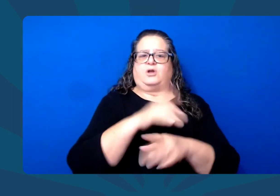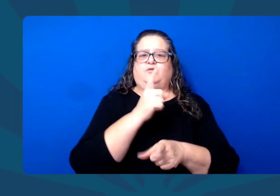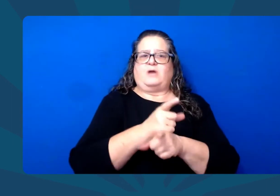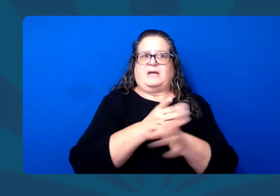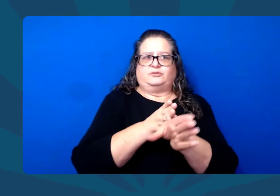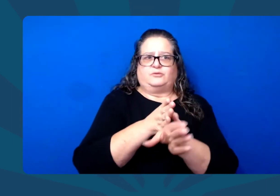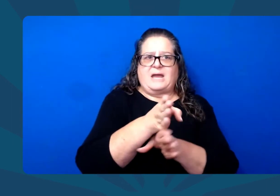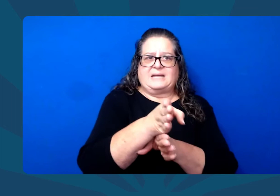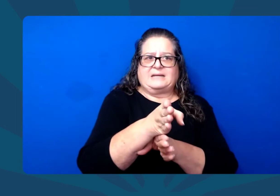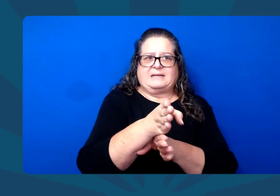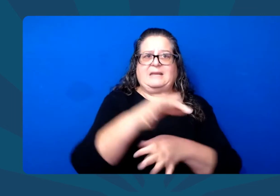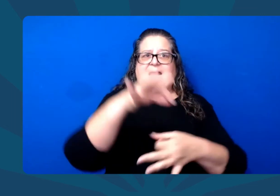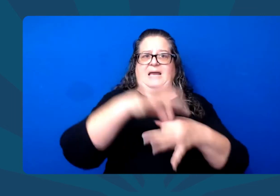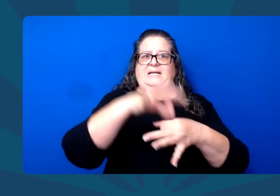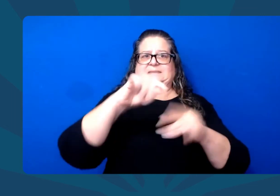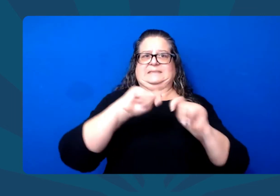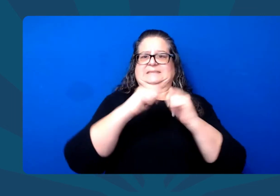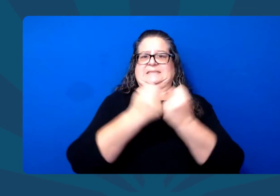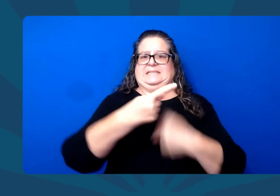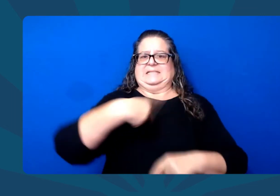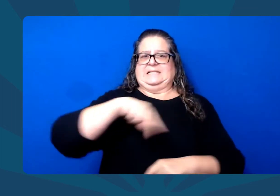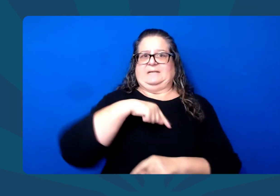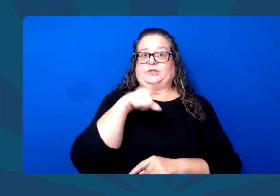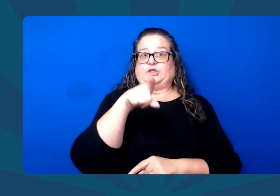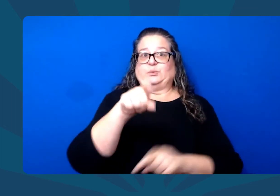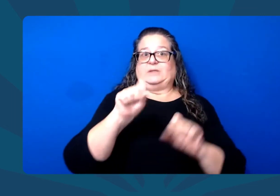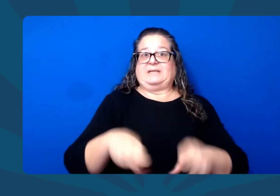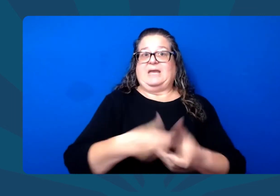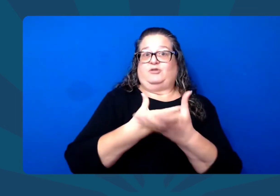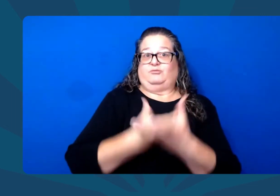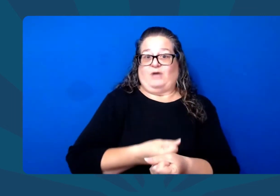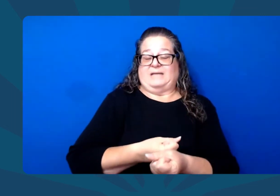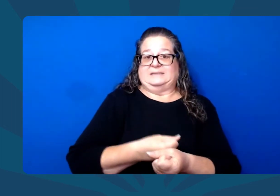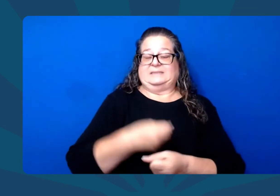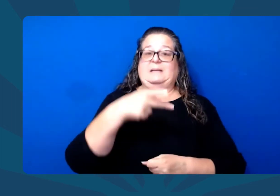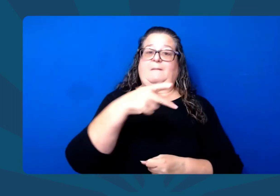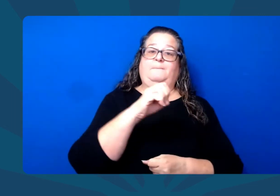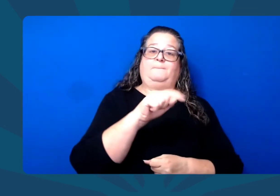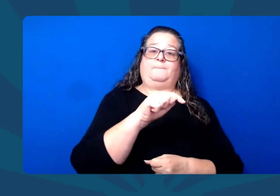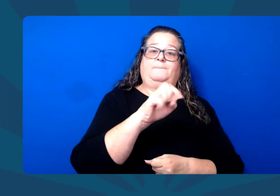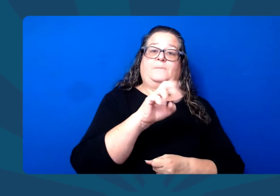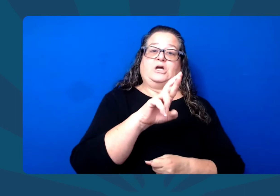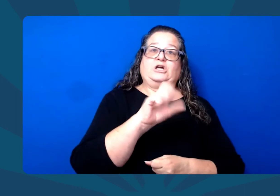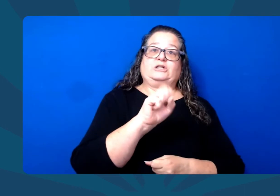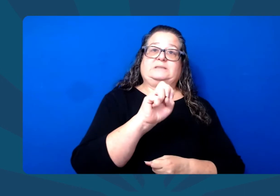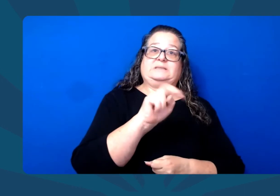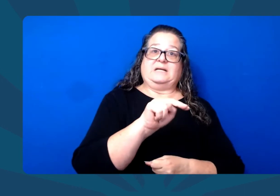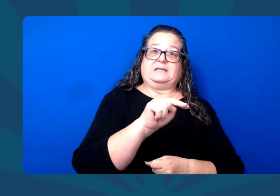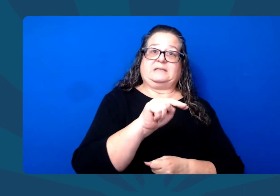Keep Arizona on the right track and elect the team you can trust.